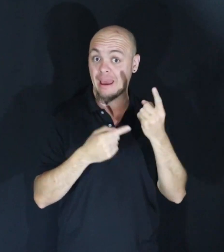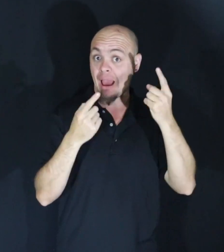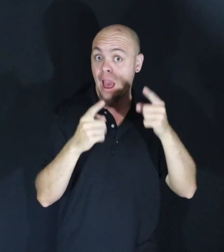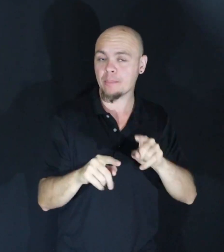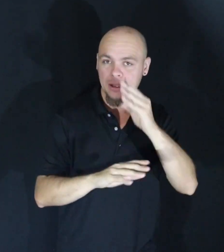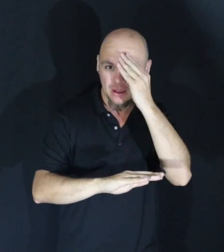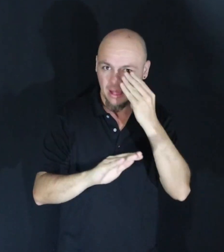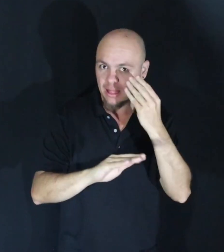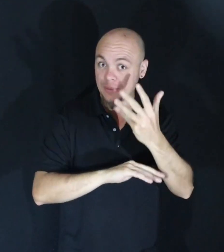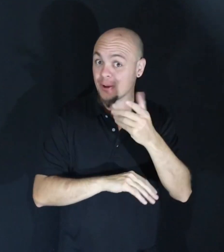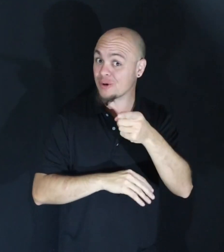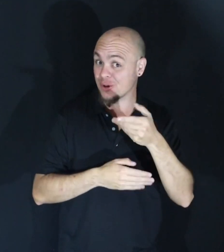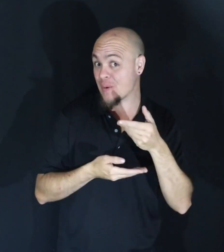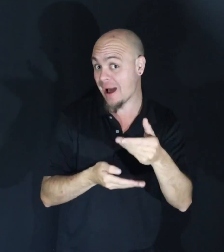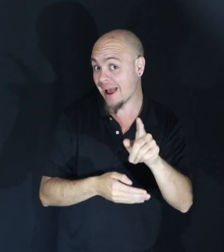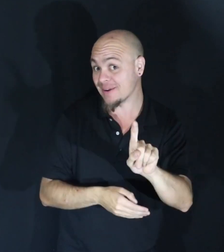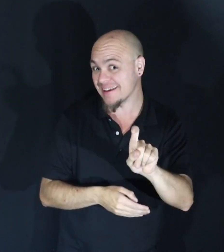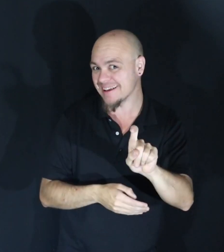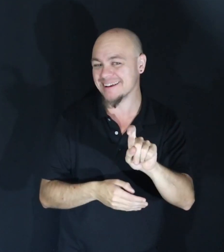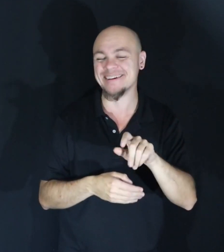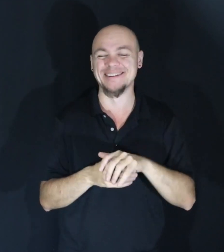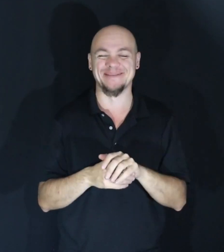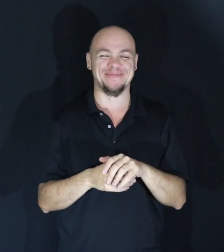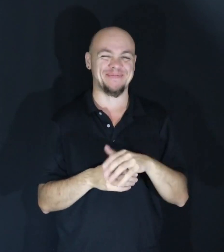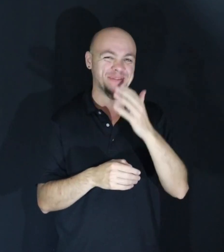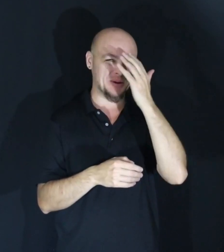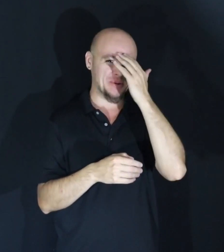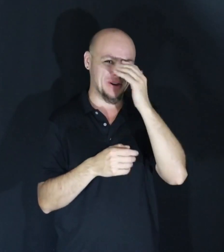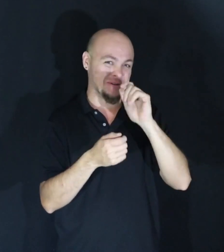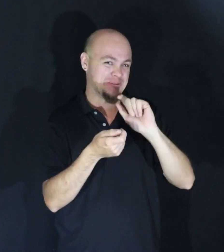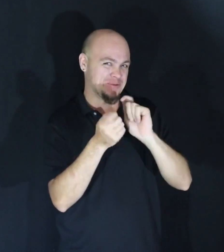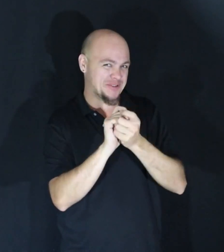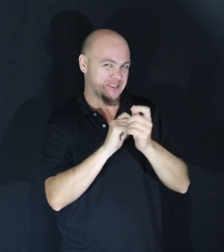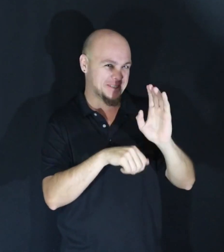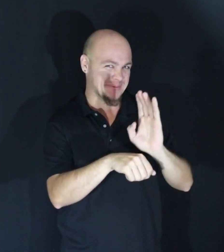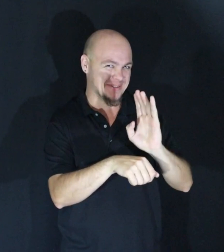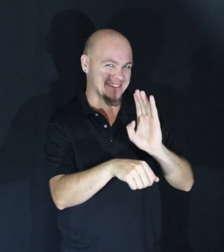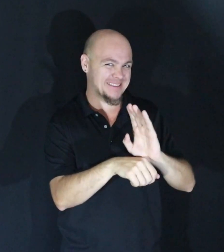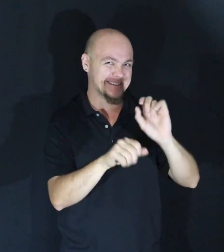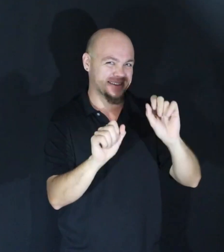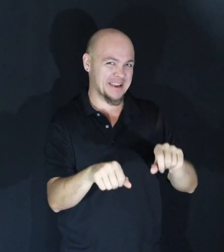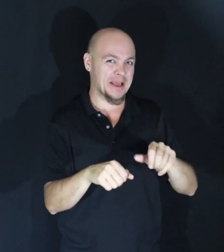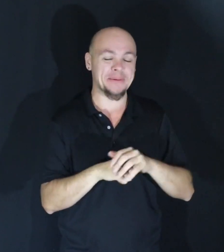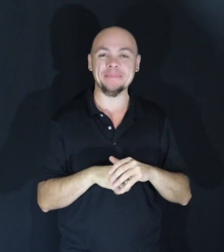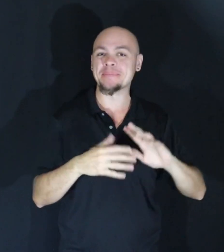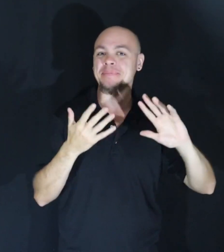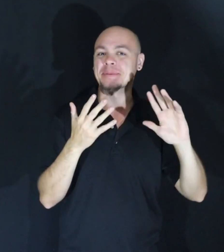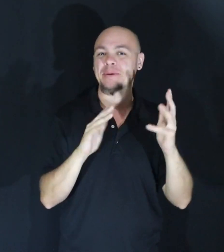let me know if you're hiring. We'll know how to transform a business. Thank you.